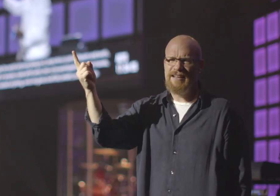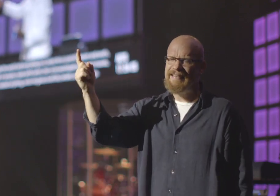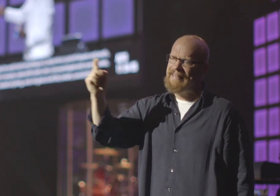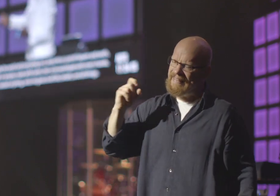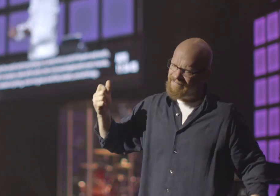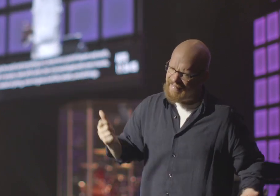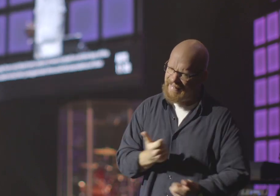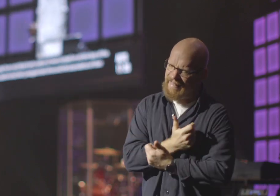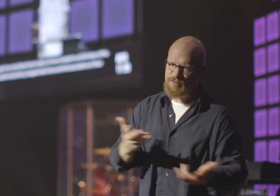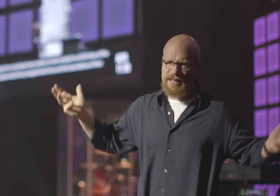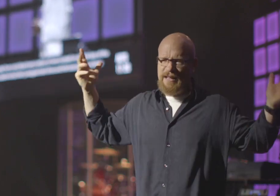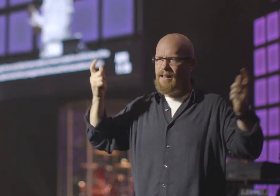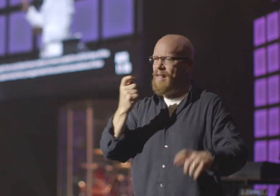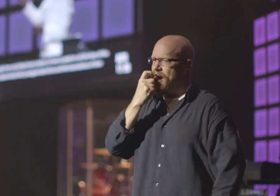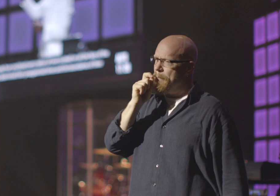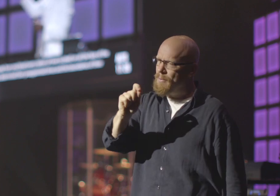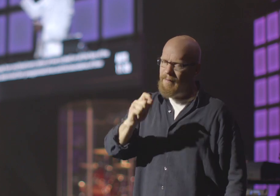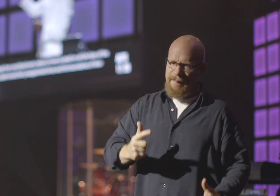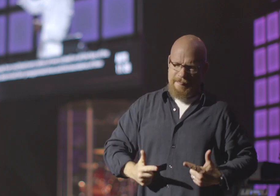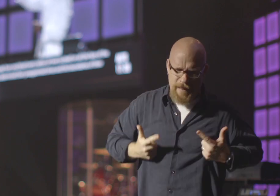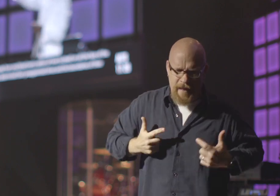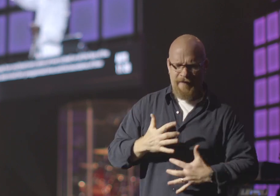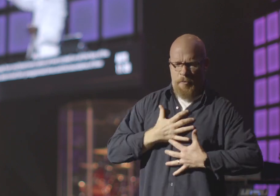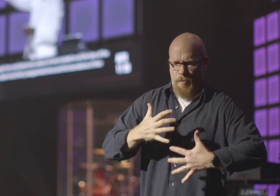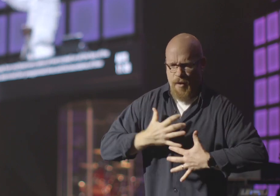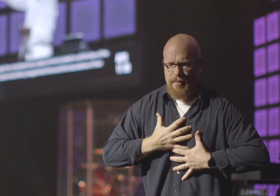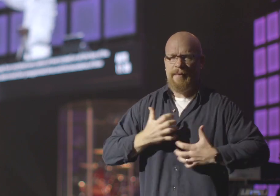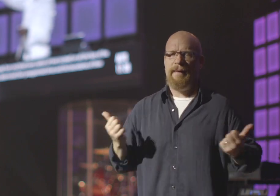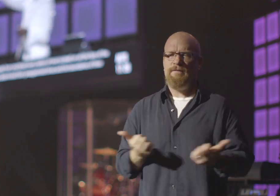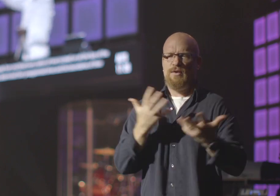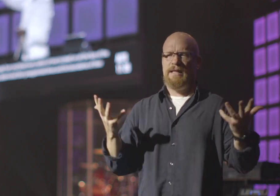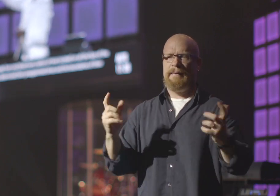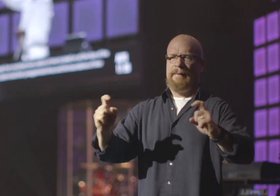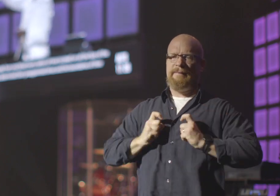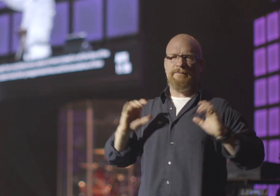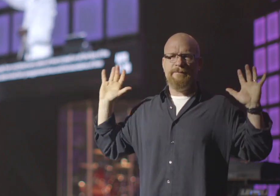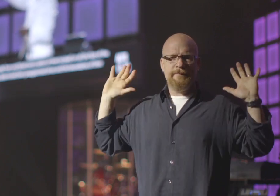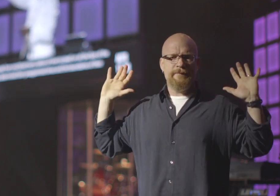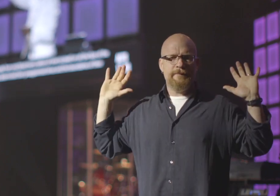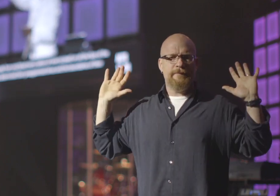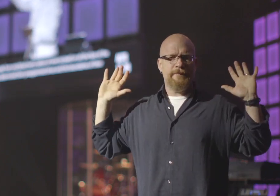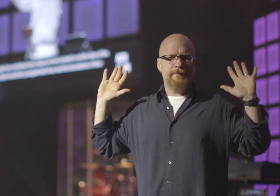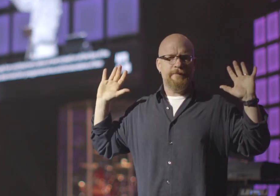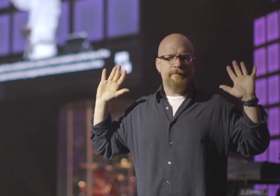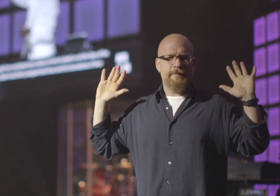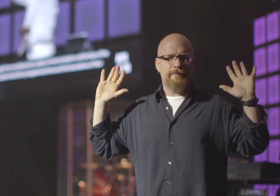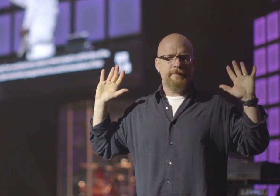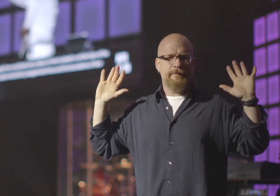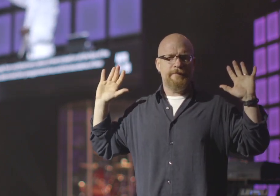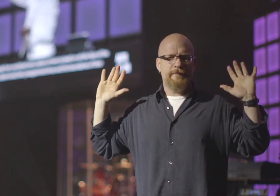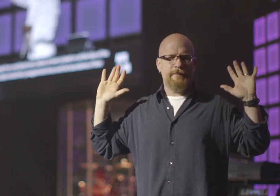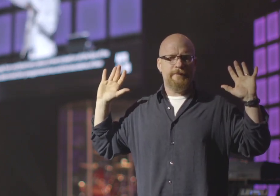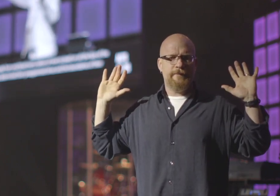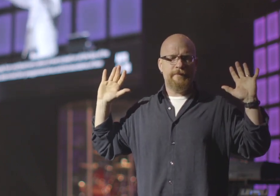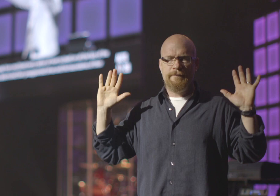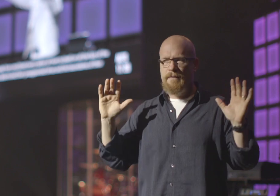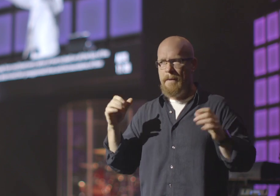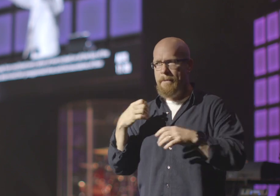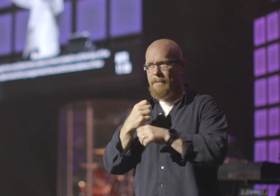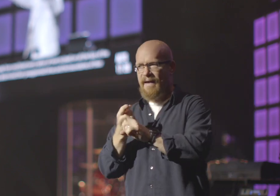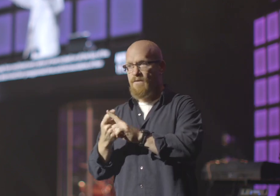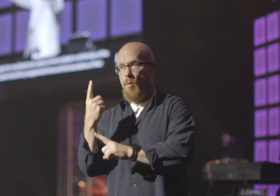and all things. Notice what it says. It's what my point I wanted to get to here. It says, and he made from one blood,